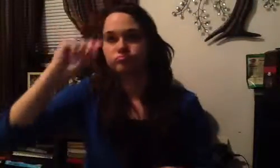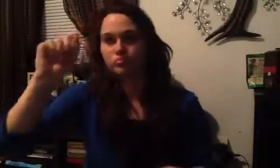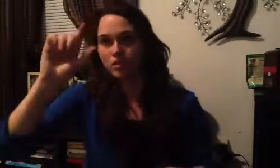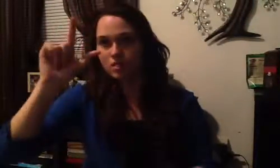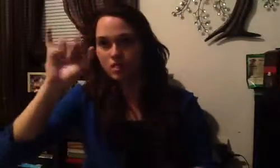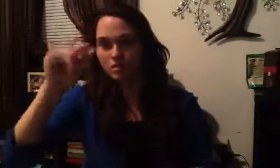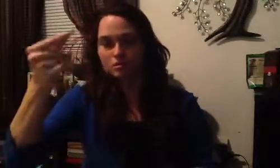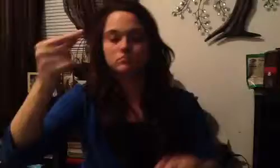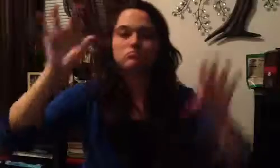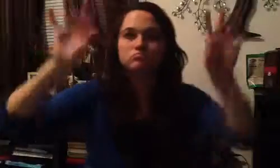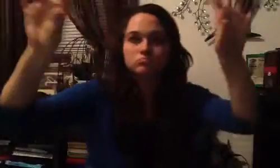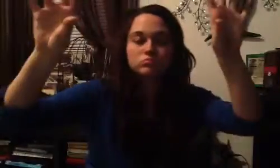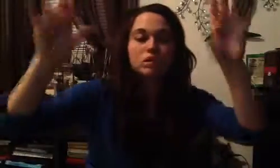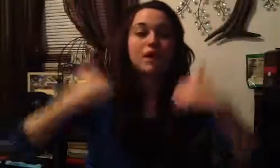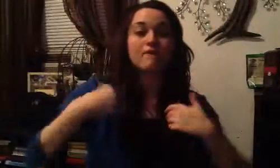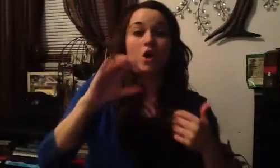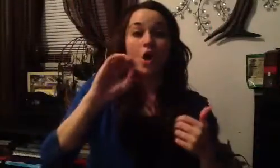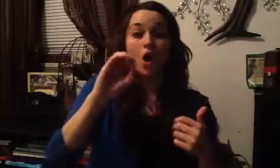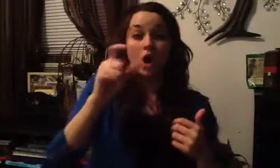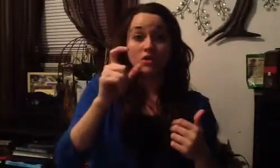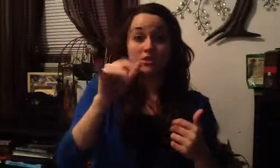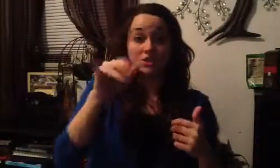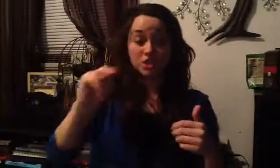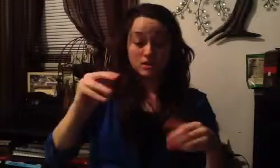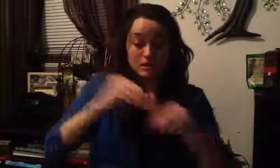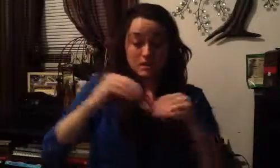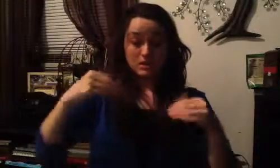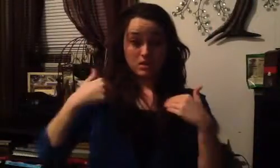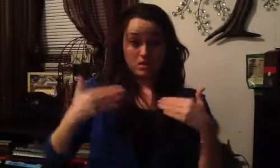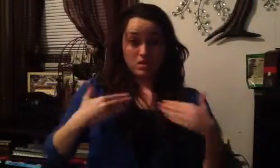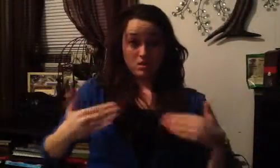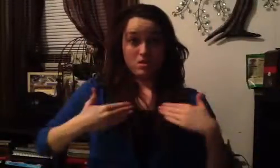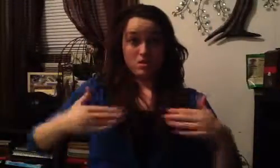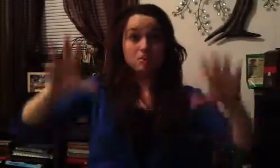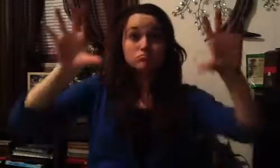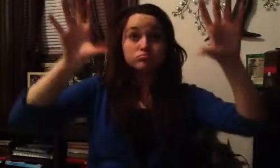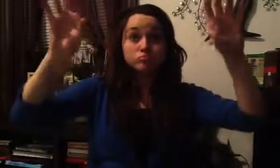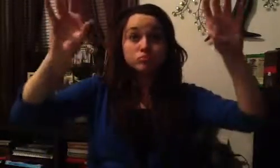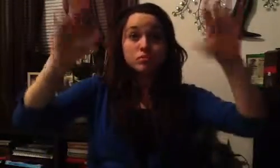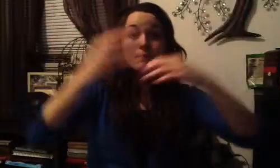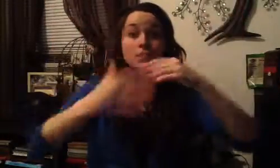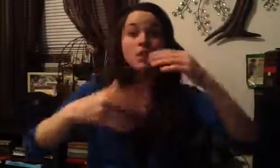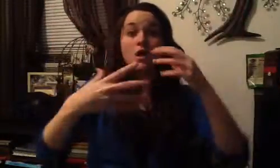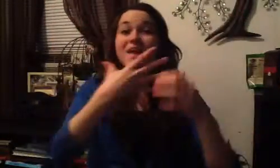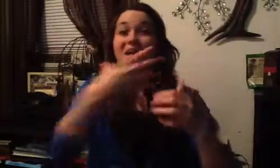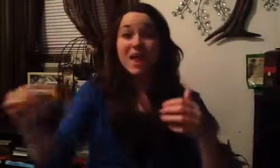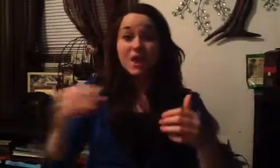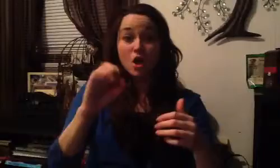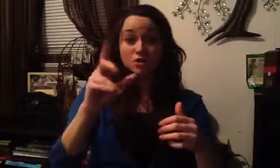Oxygen is picked up. After the oxygen is picked up, blood is